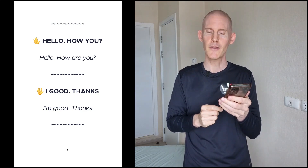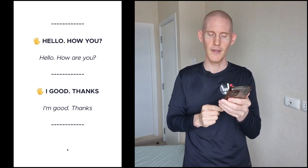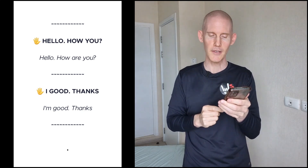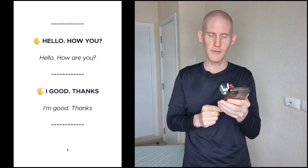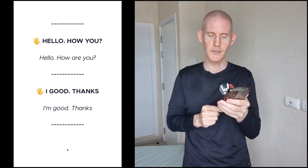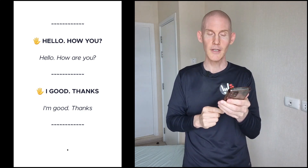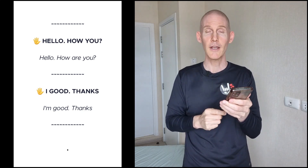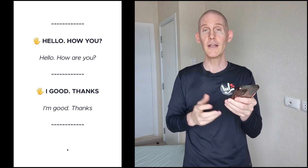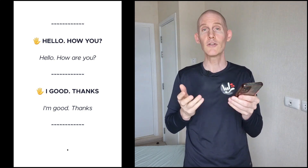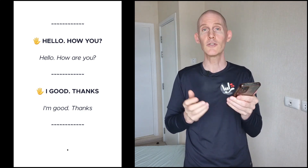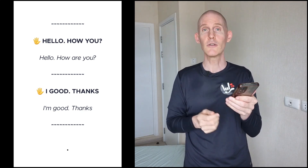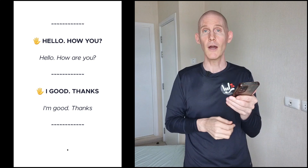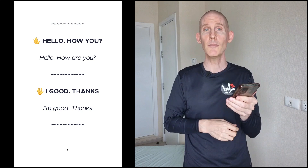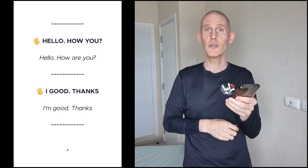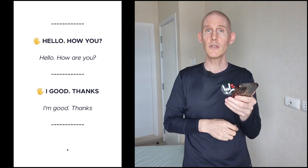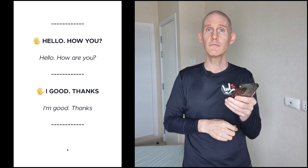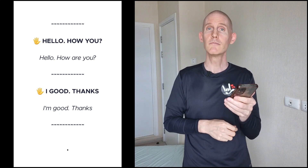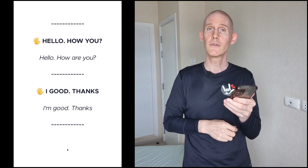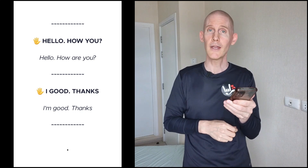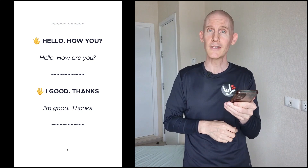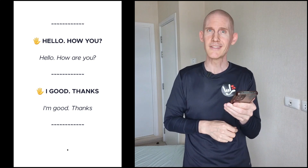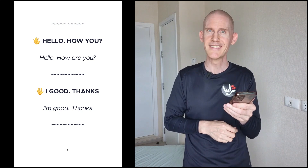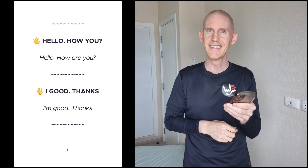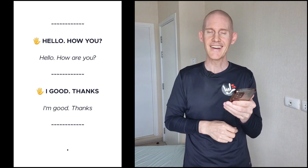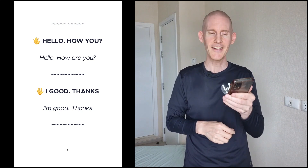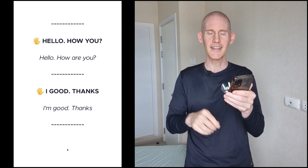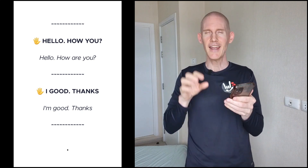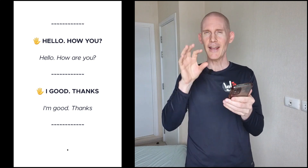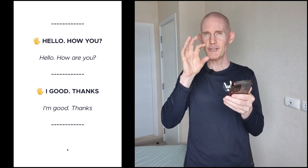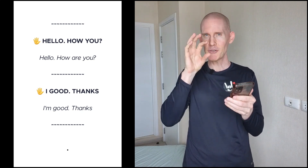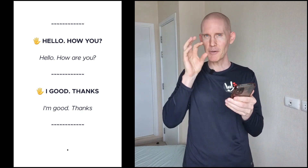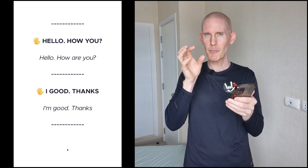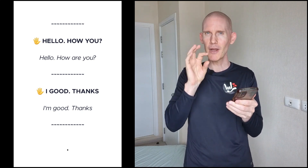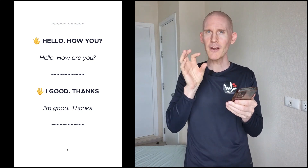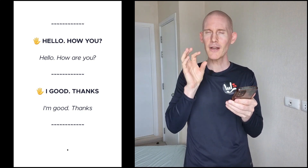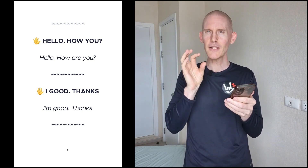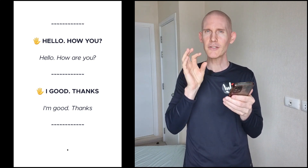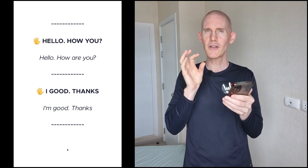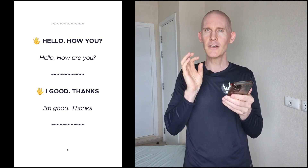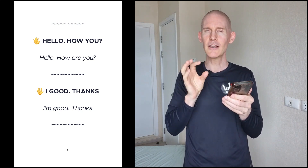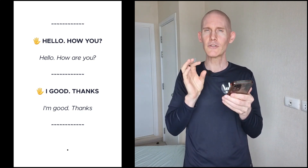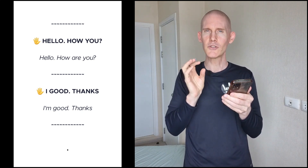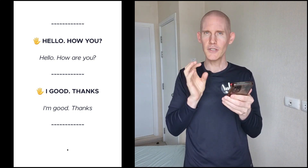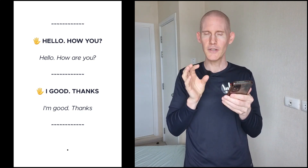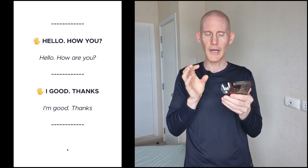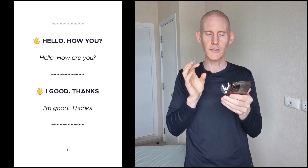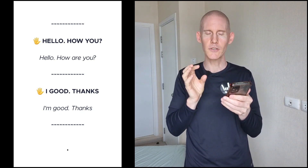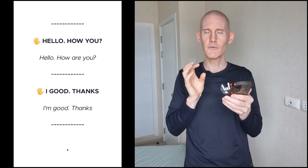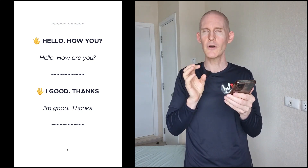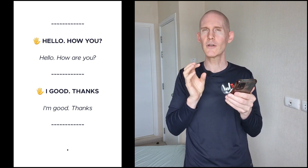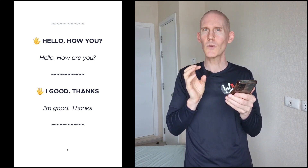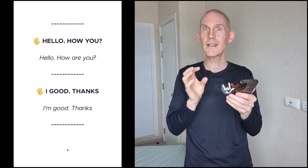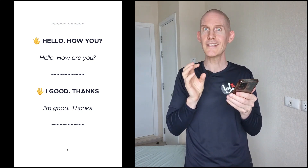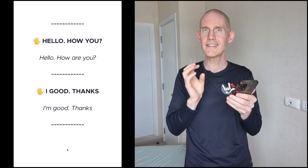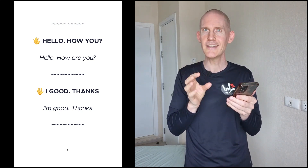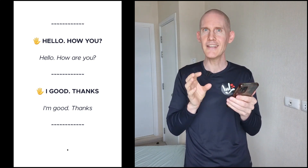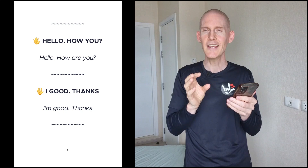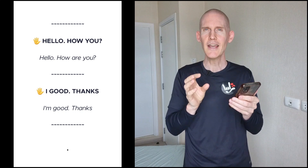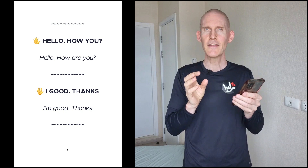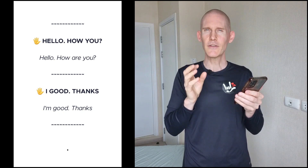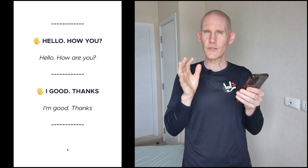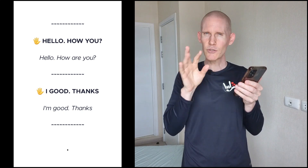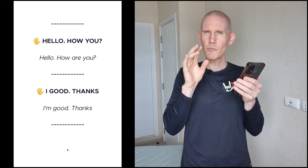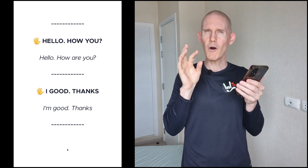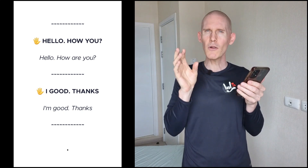good, thanks. In English, I'm good, thanks. Right? As you compare ASL and English syntax, you're going to very quickly